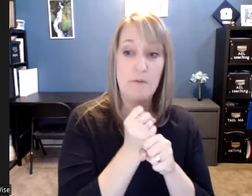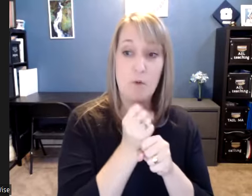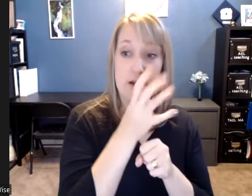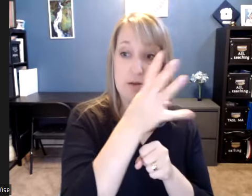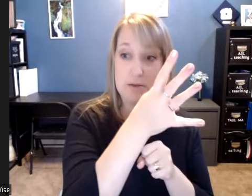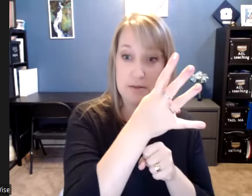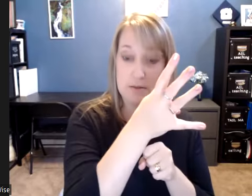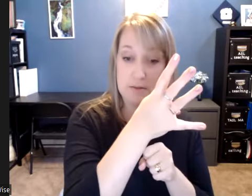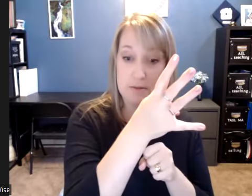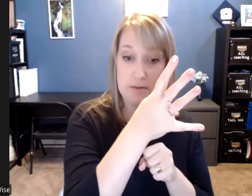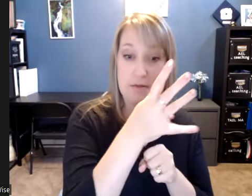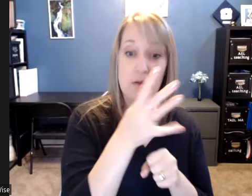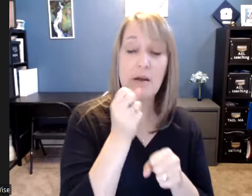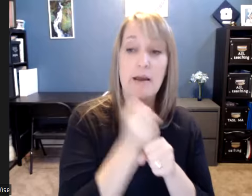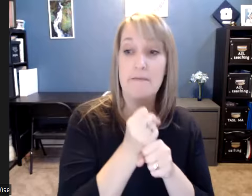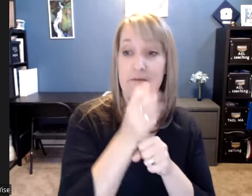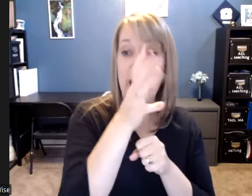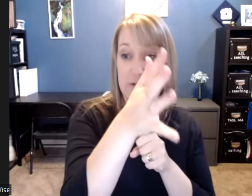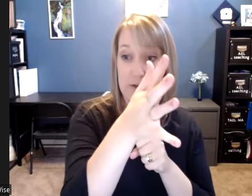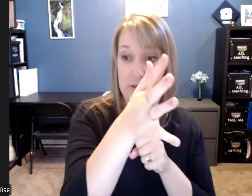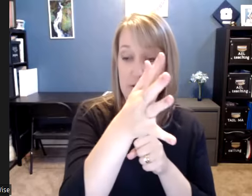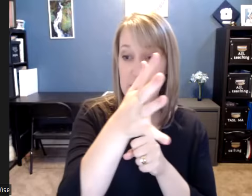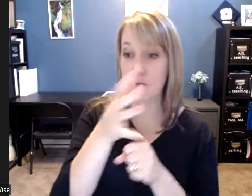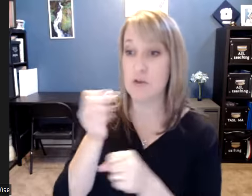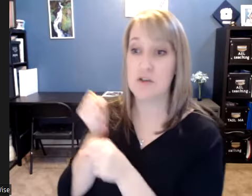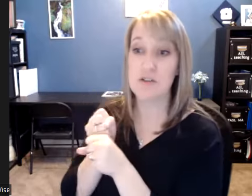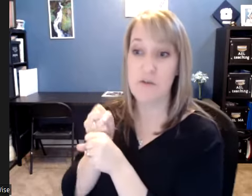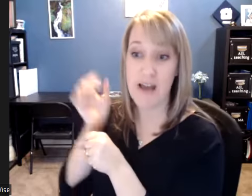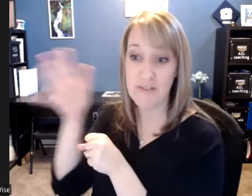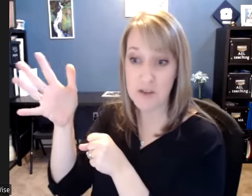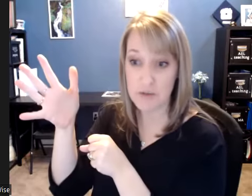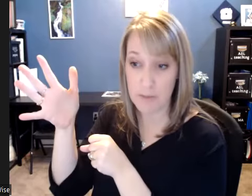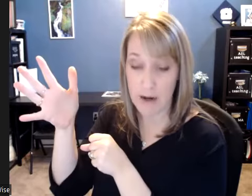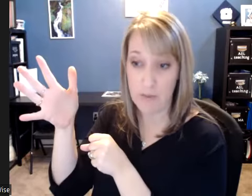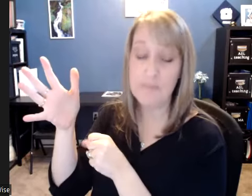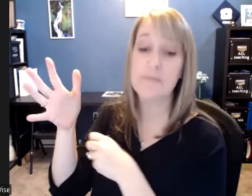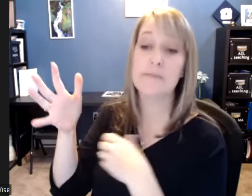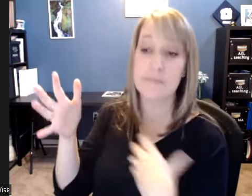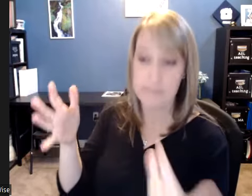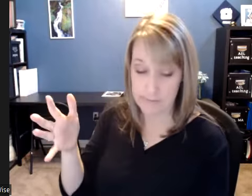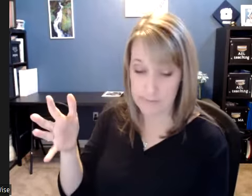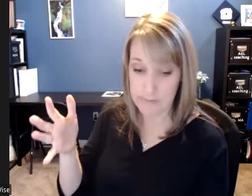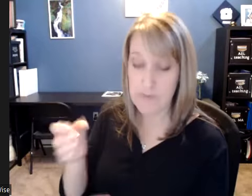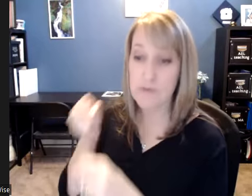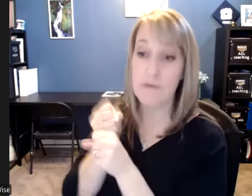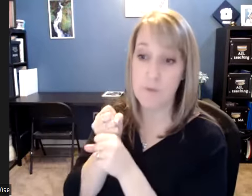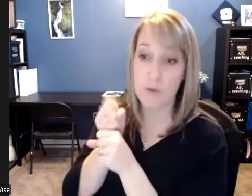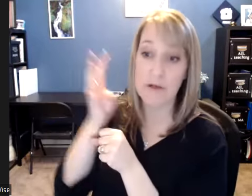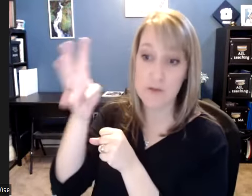4 years, and 5 years into the future. So 5 years from now, 4 years